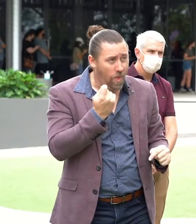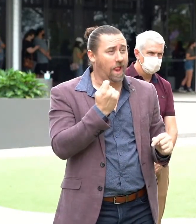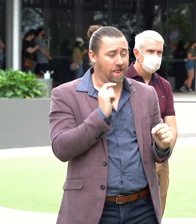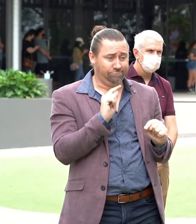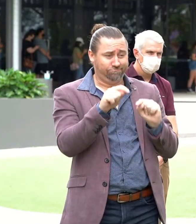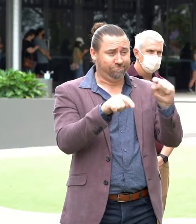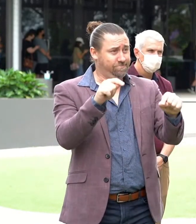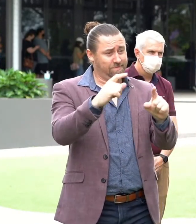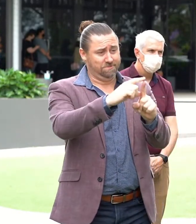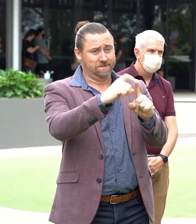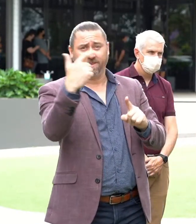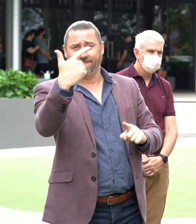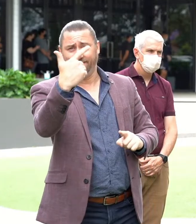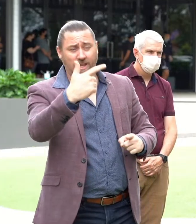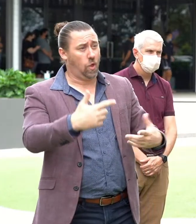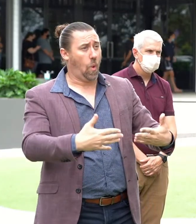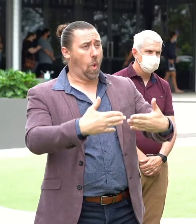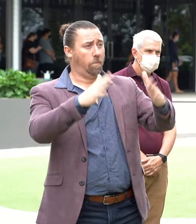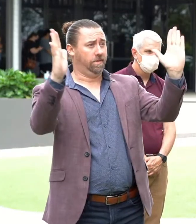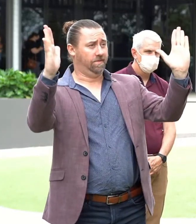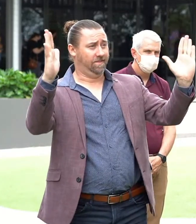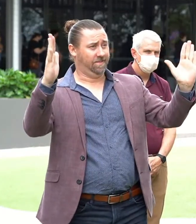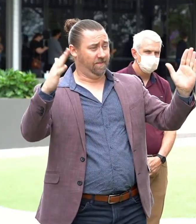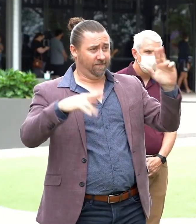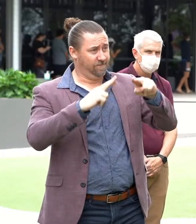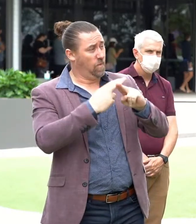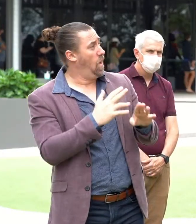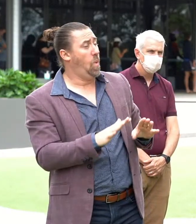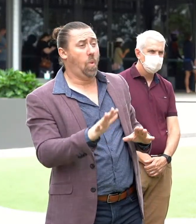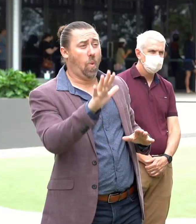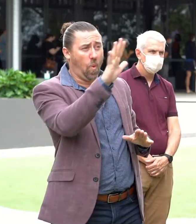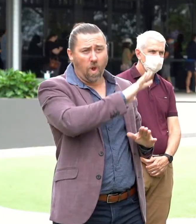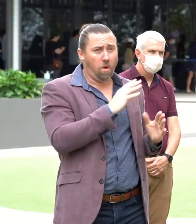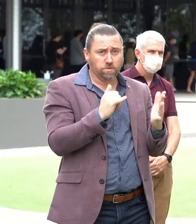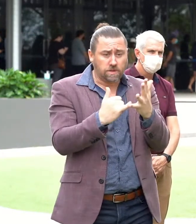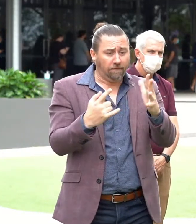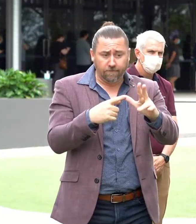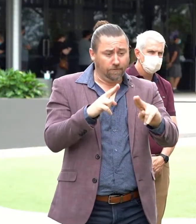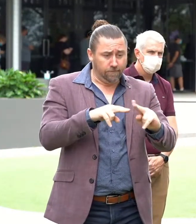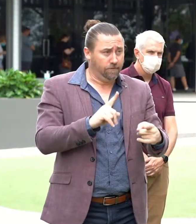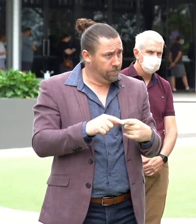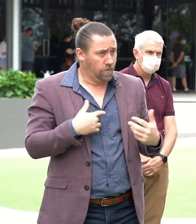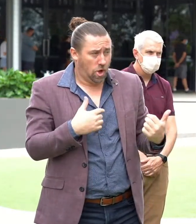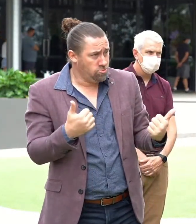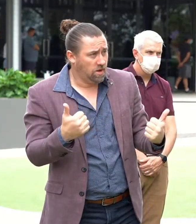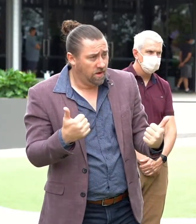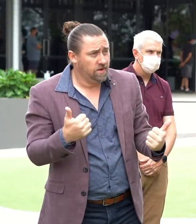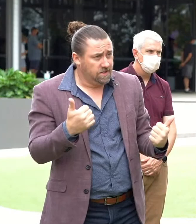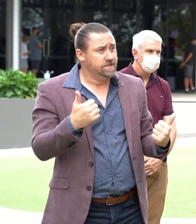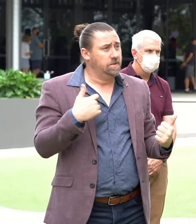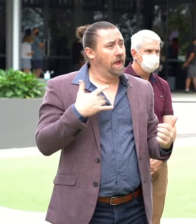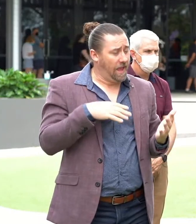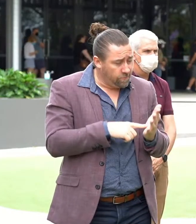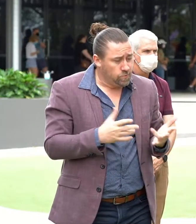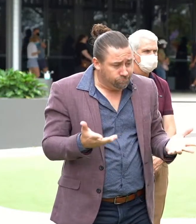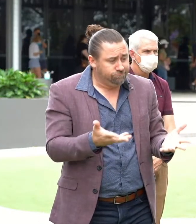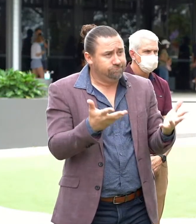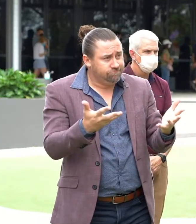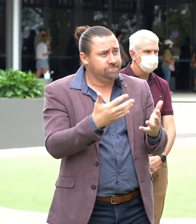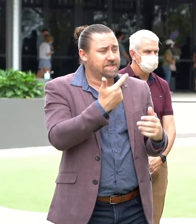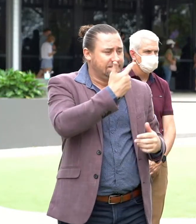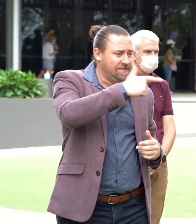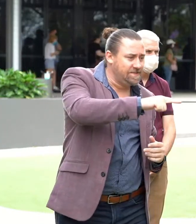opening the borders. While we believe opening the borders is safe, and moving through those milestones as we get through to 70,